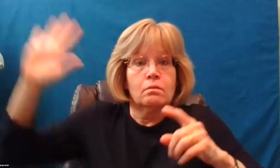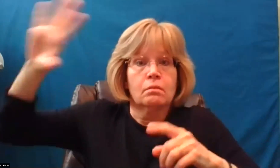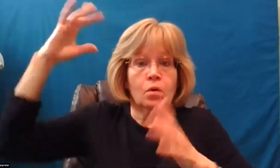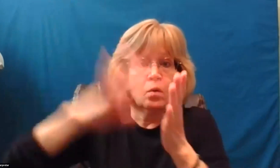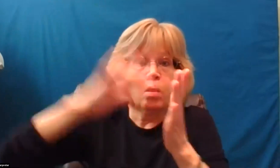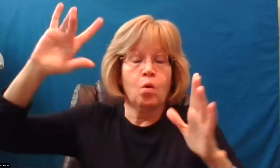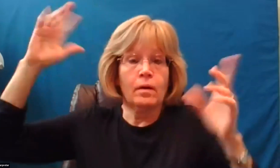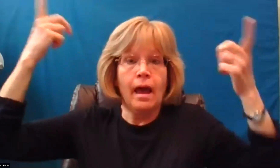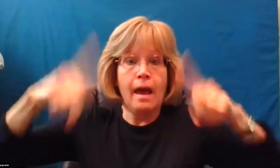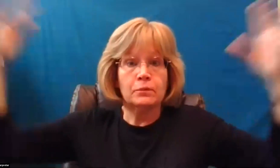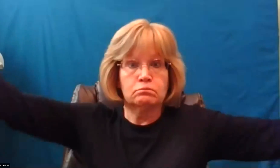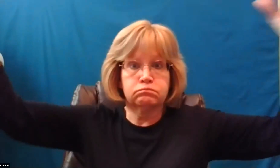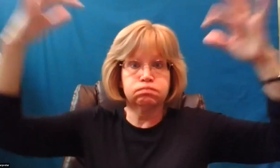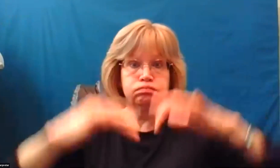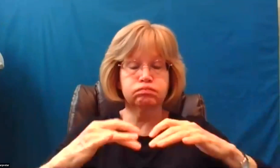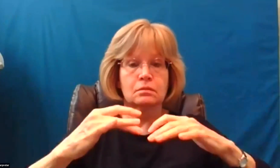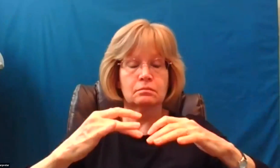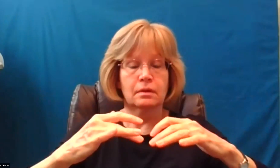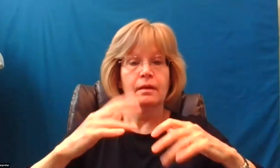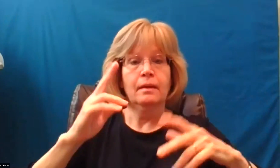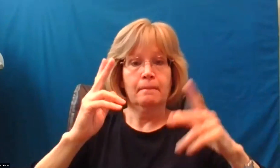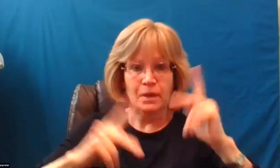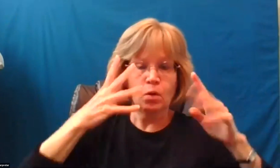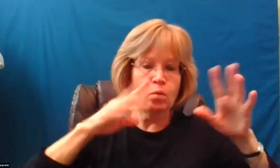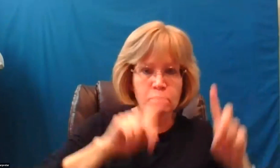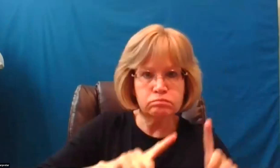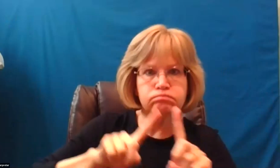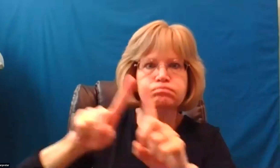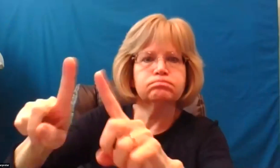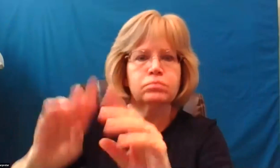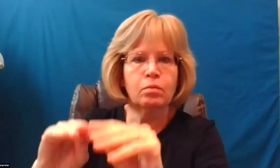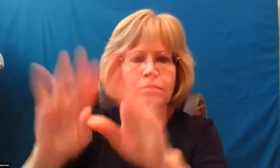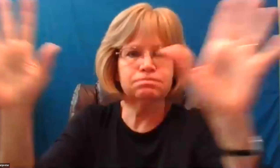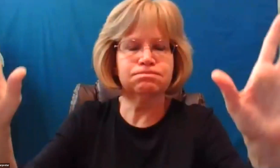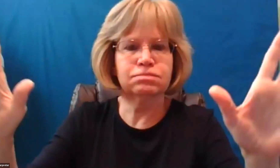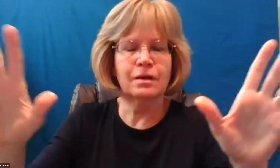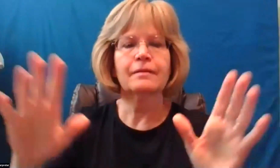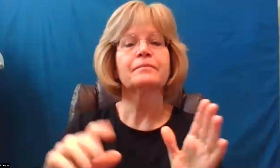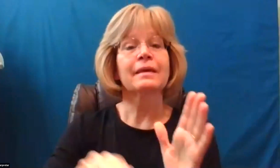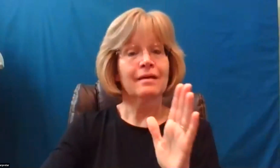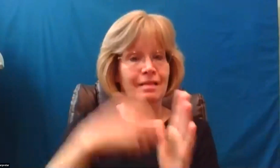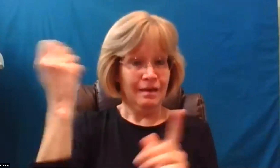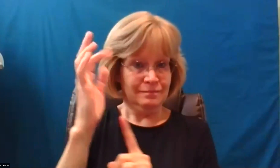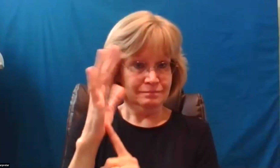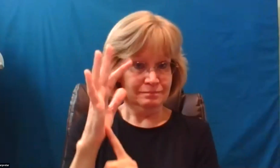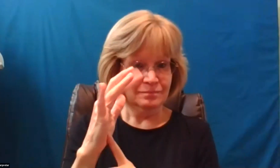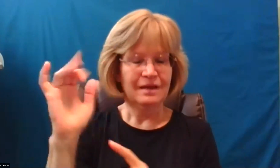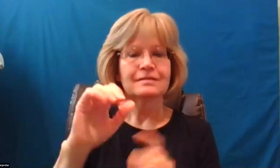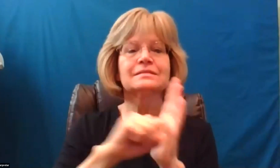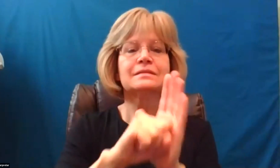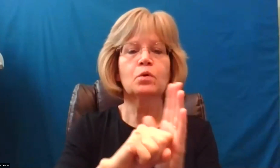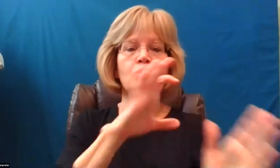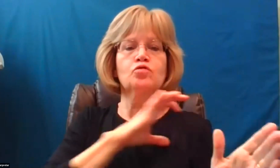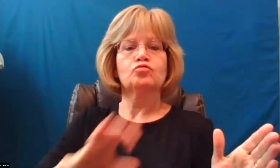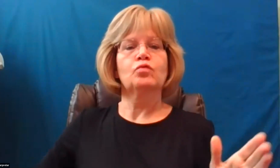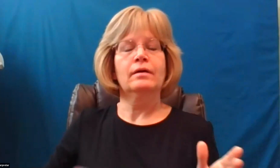you. Nations will come to your light and kings to the brightness of your dawn. We light this candle as a symbol of Christ the way. May the